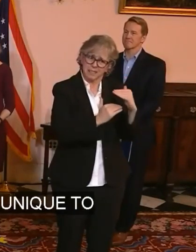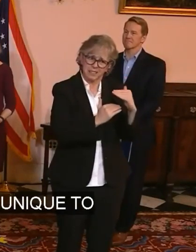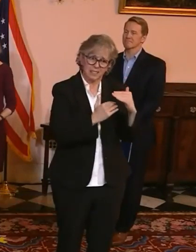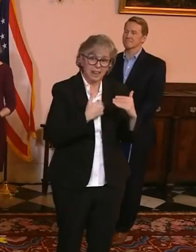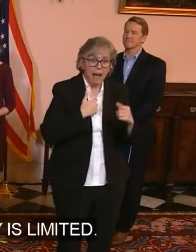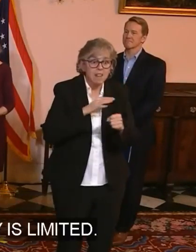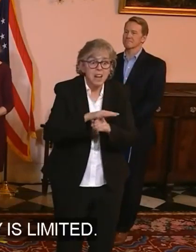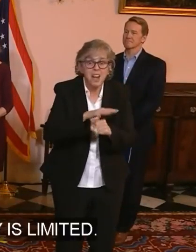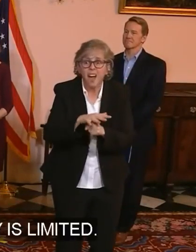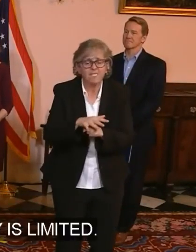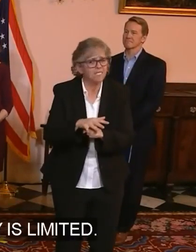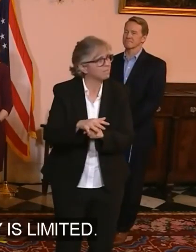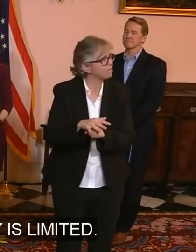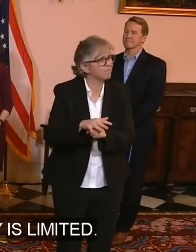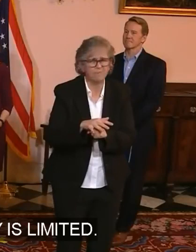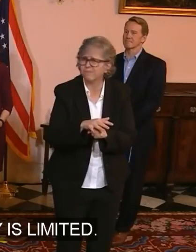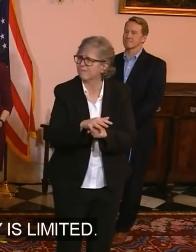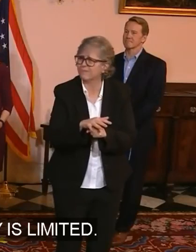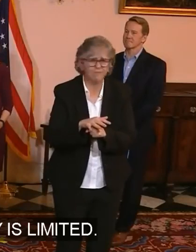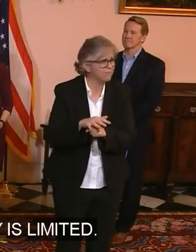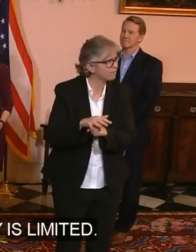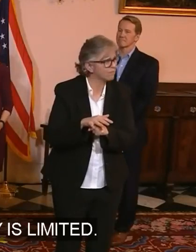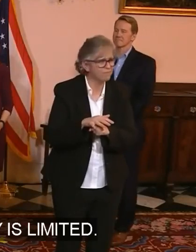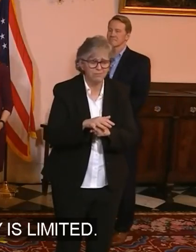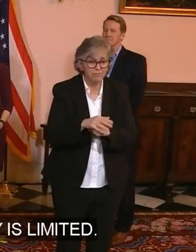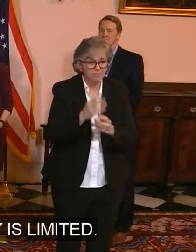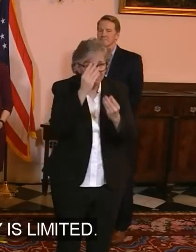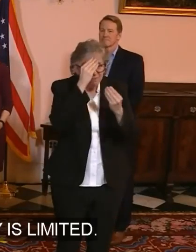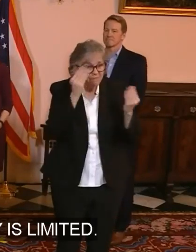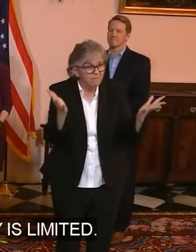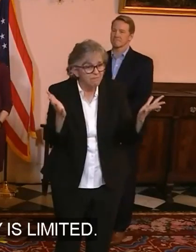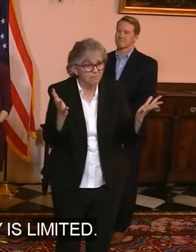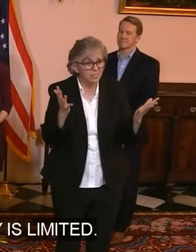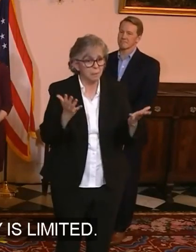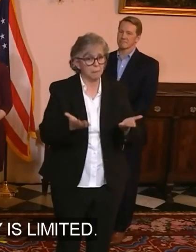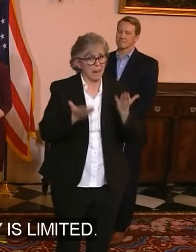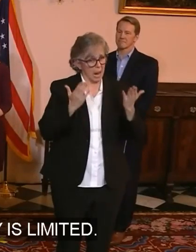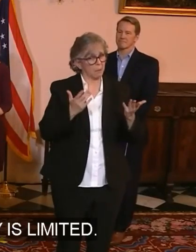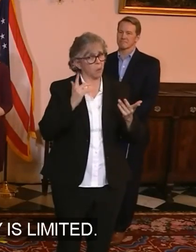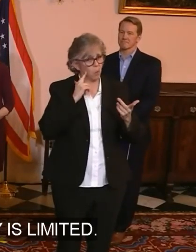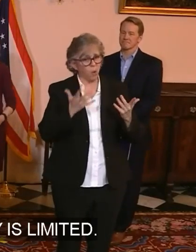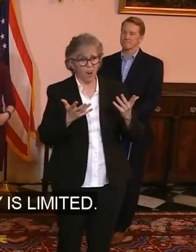all likelihood, remain limited. But